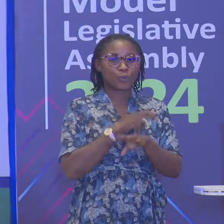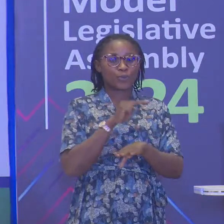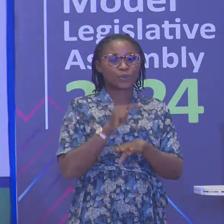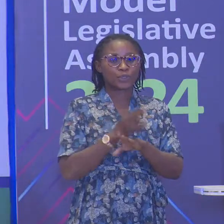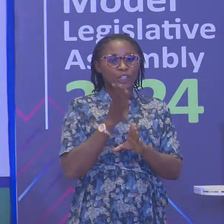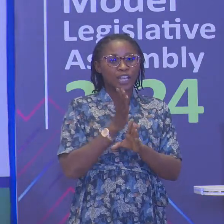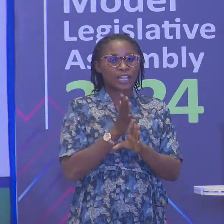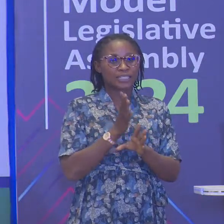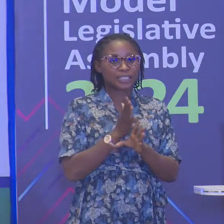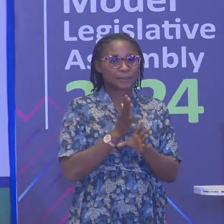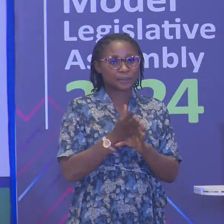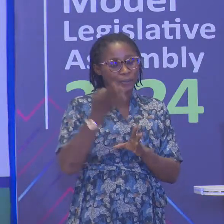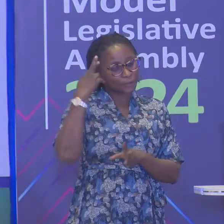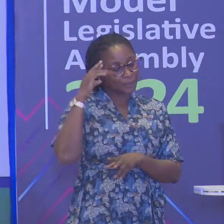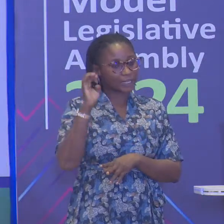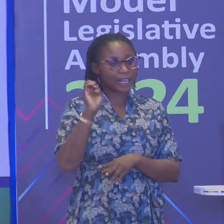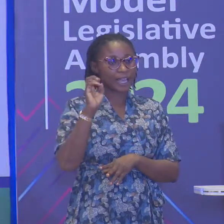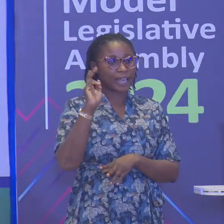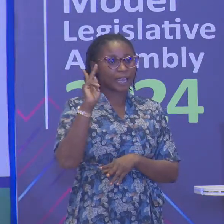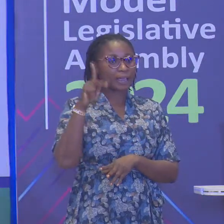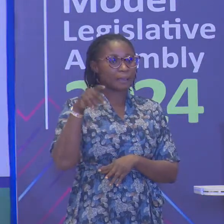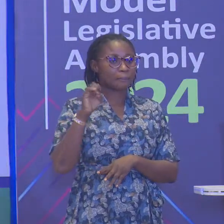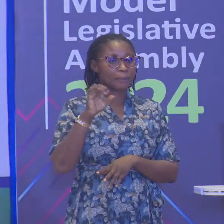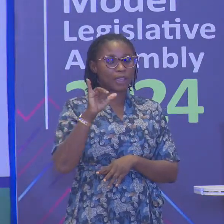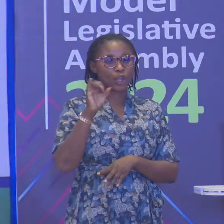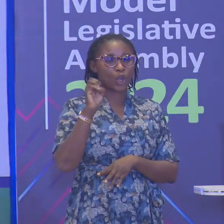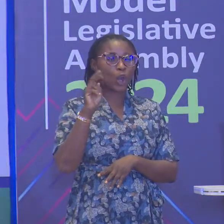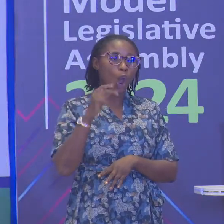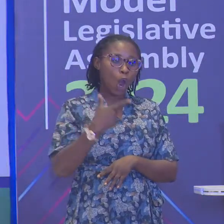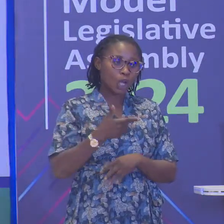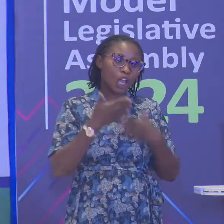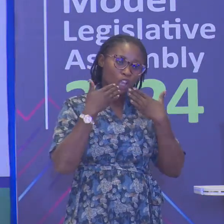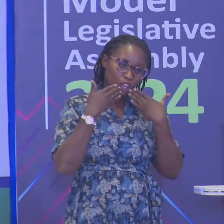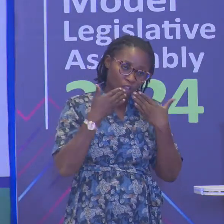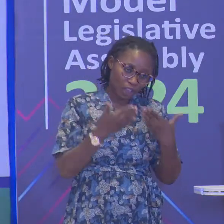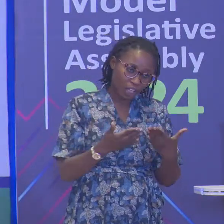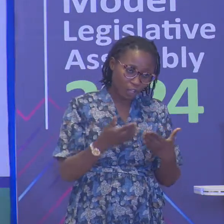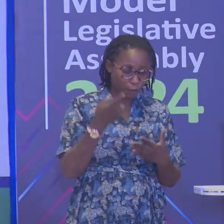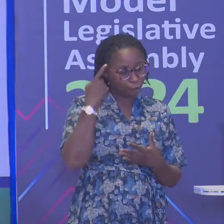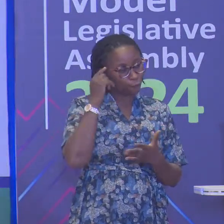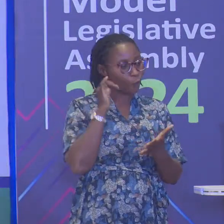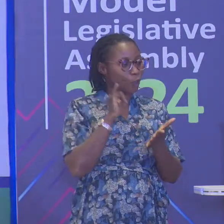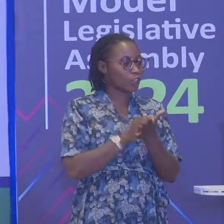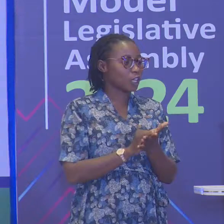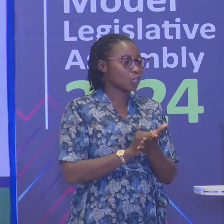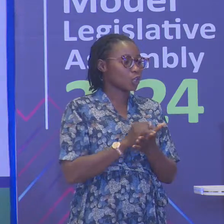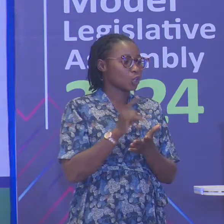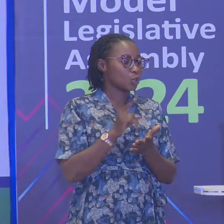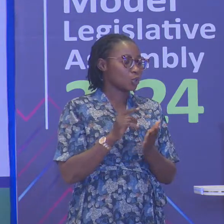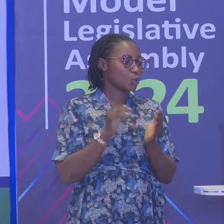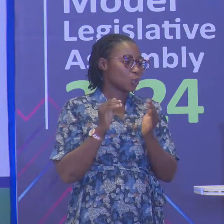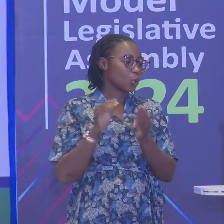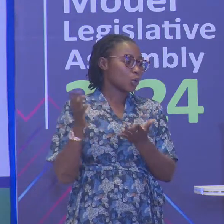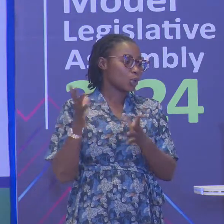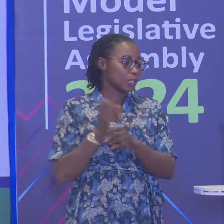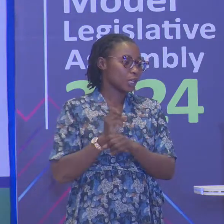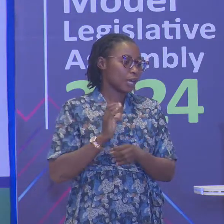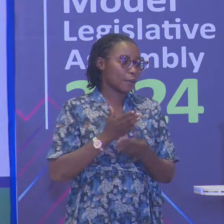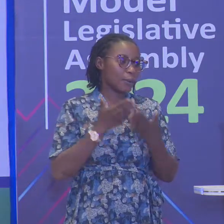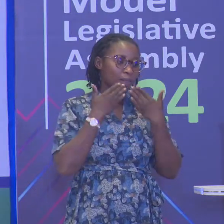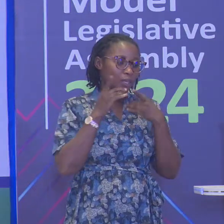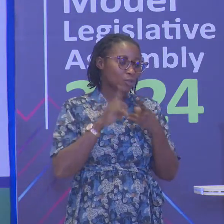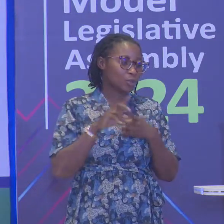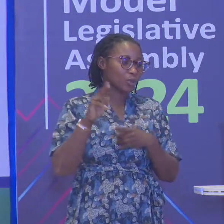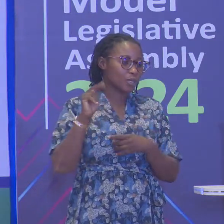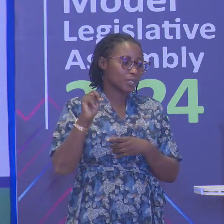Assembly. Mr. Ekpeyong, sir, we do really appreciate the National Assembly for that. You convey our gratitude to the